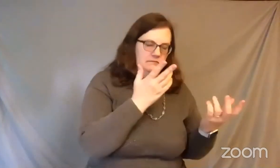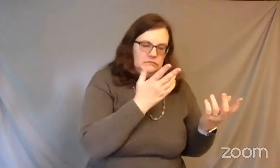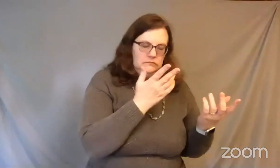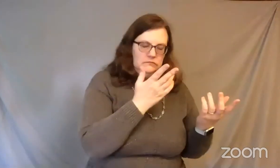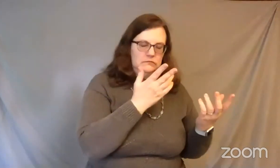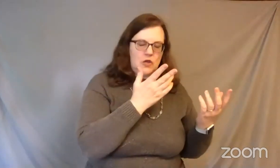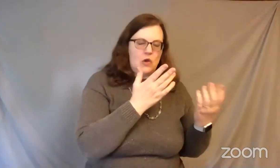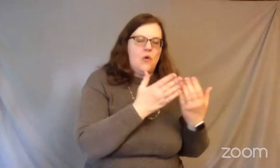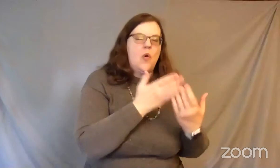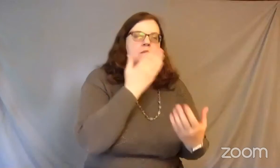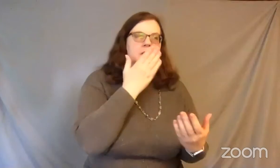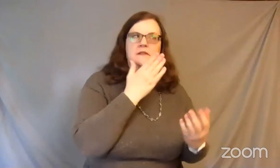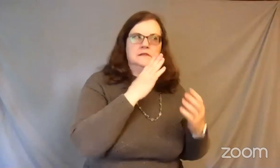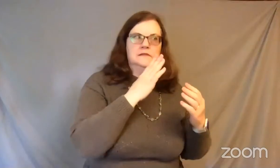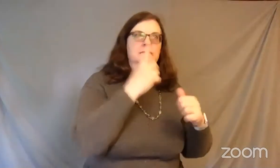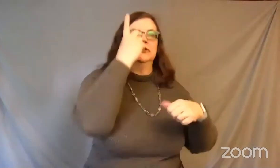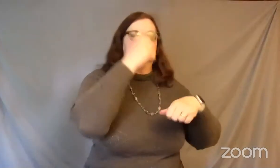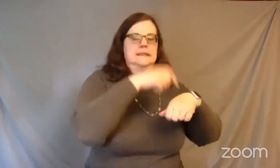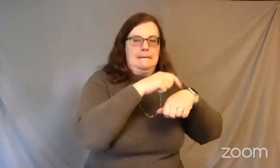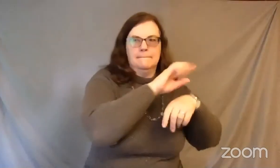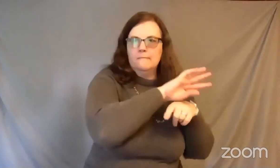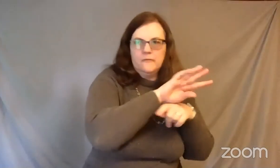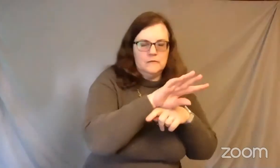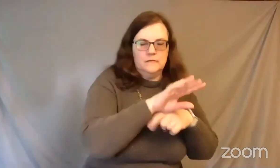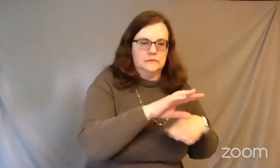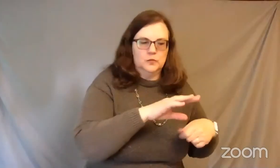the youngest that we were able to capture in data collection.